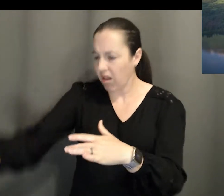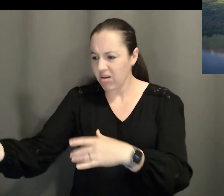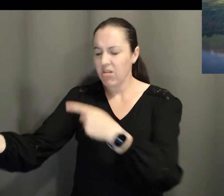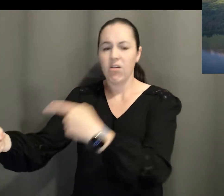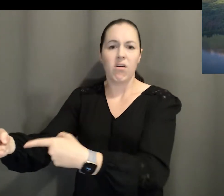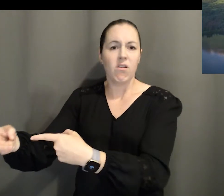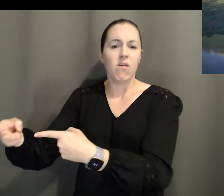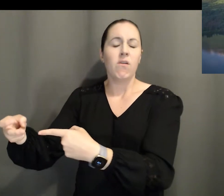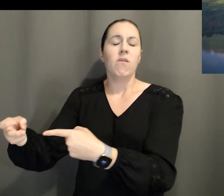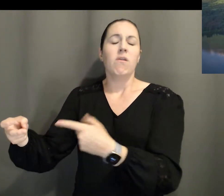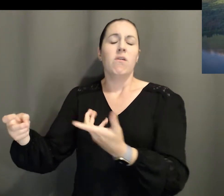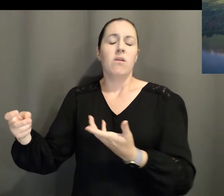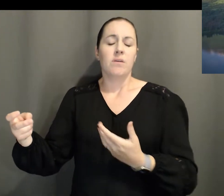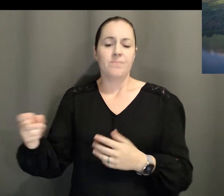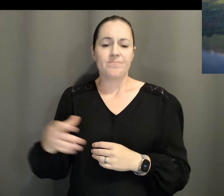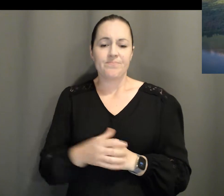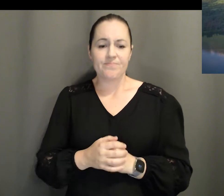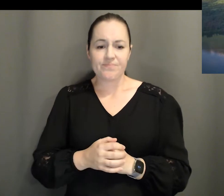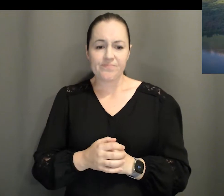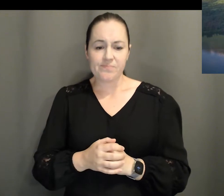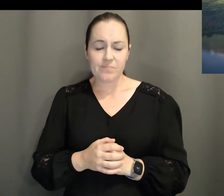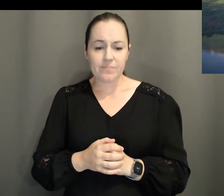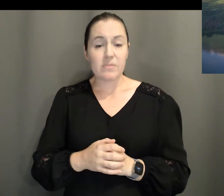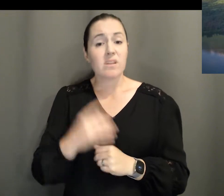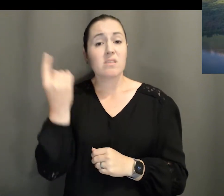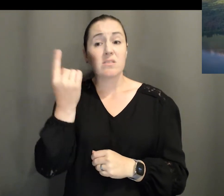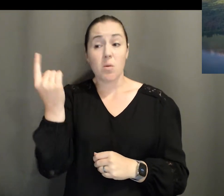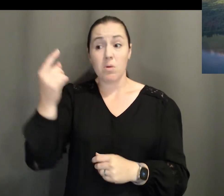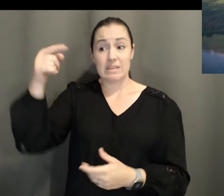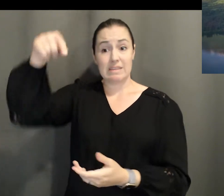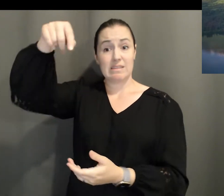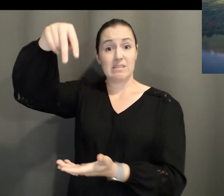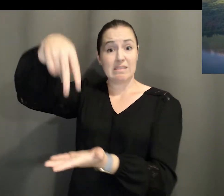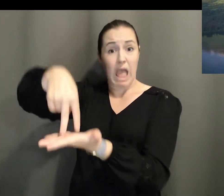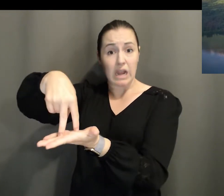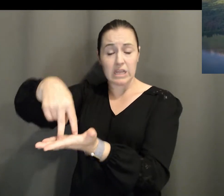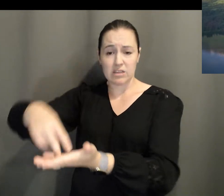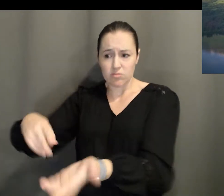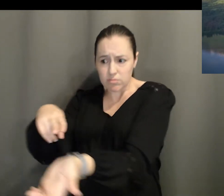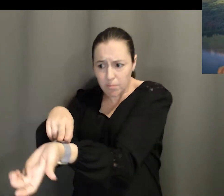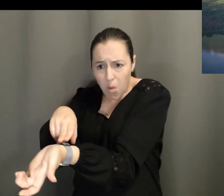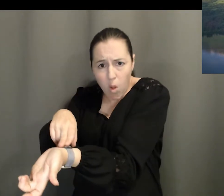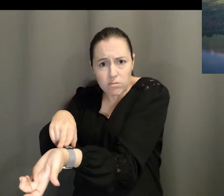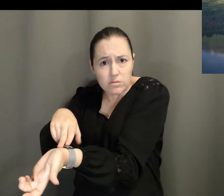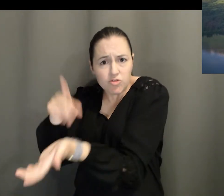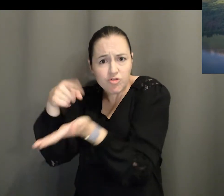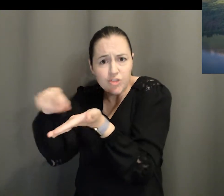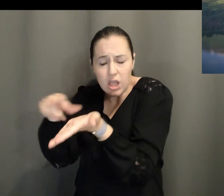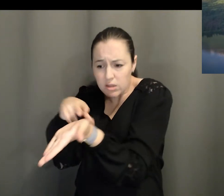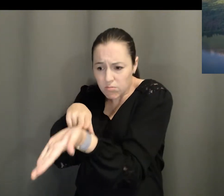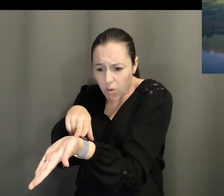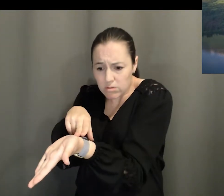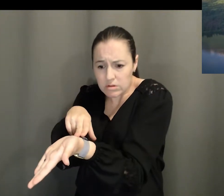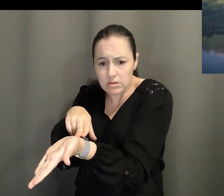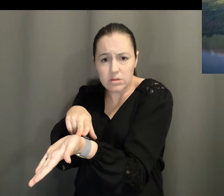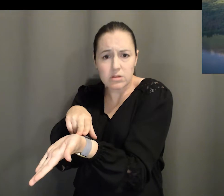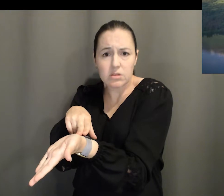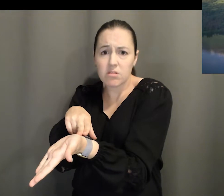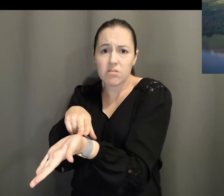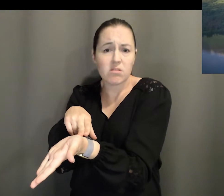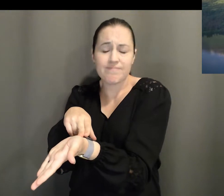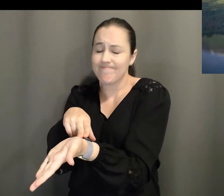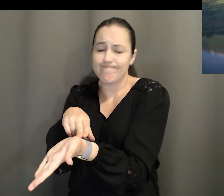A great big dog that's been ejected from the car that's laying next to the car. And someone else is standing there, and they're taking his